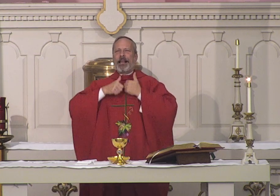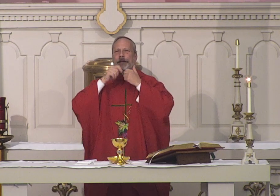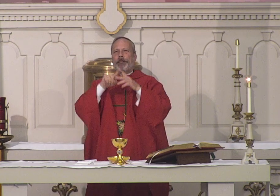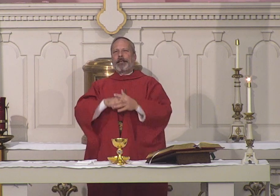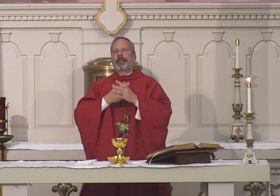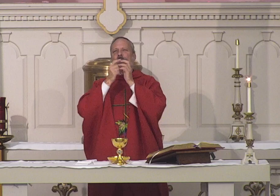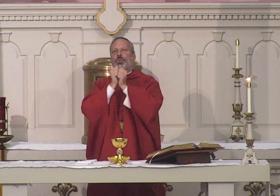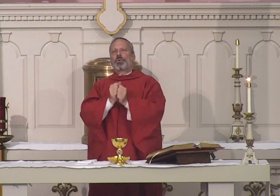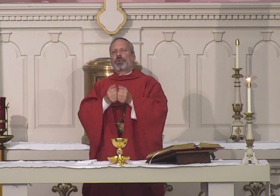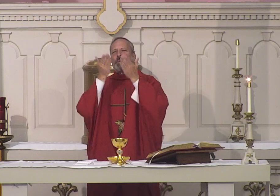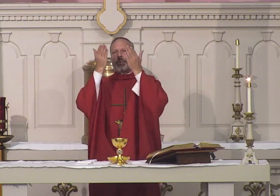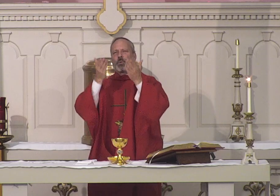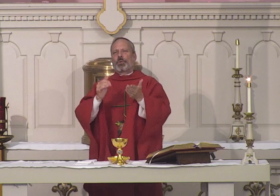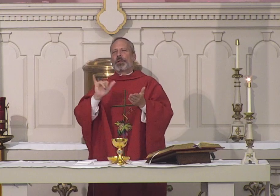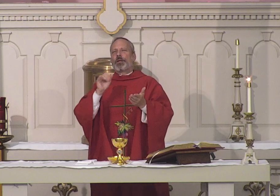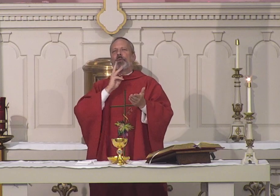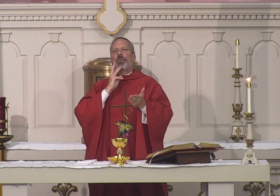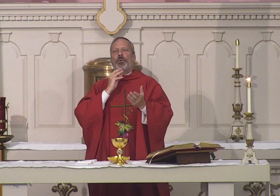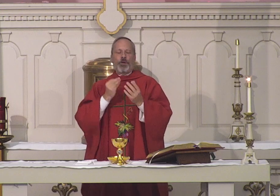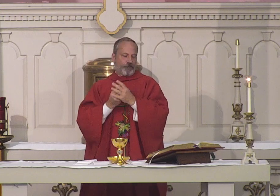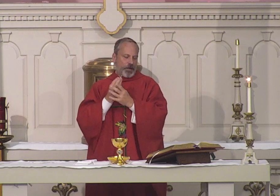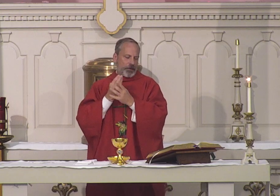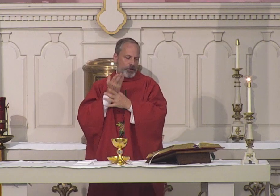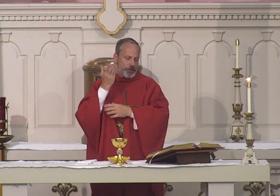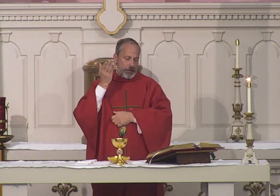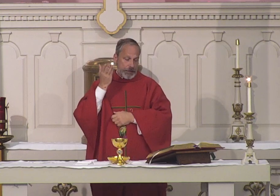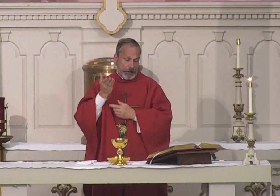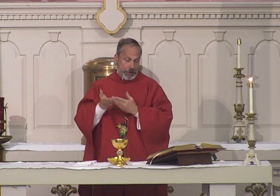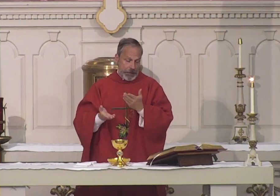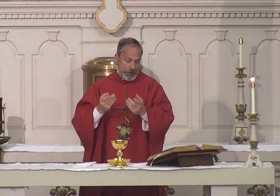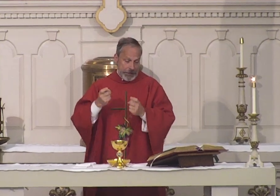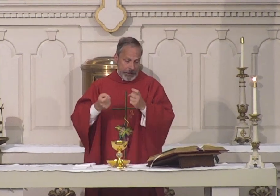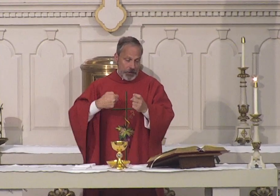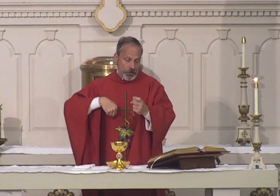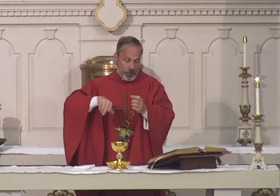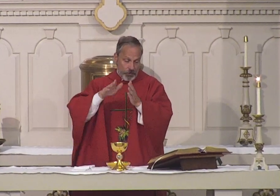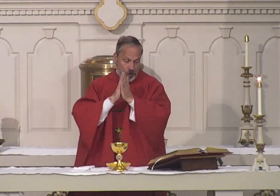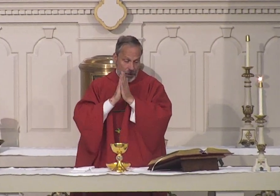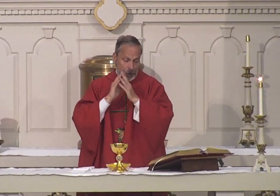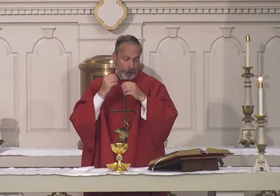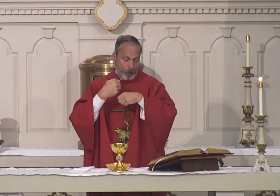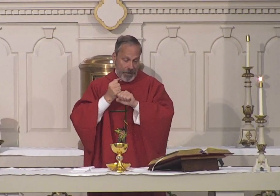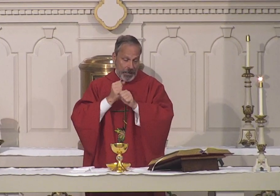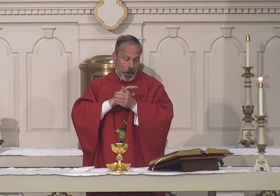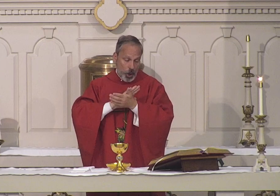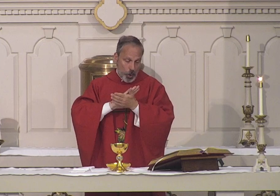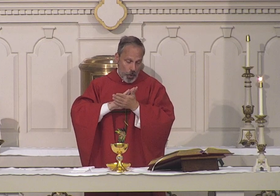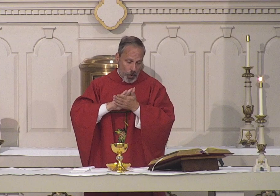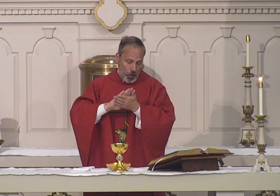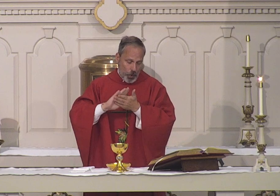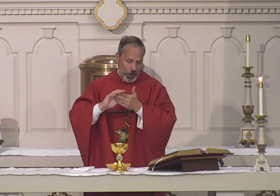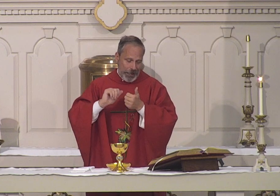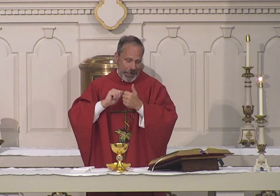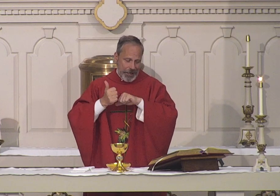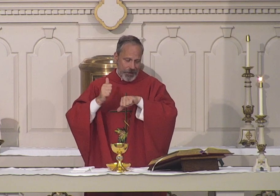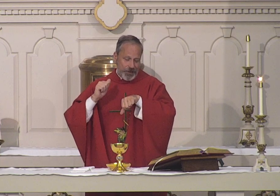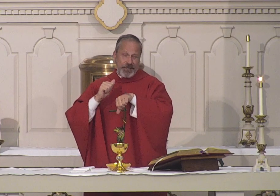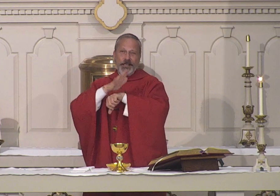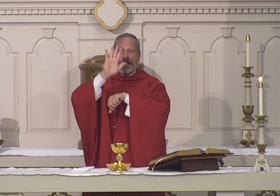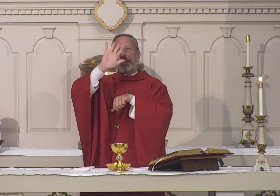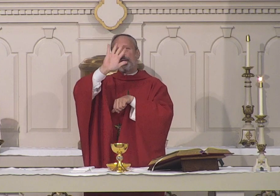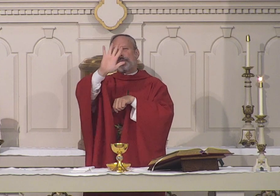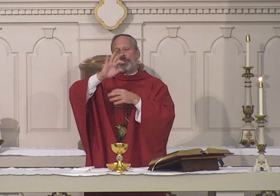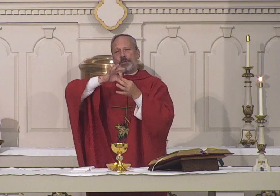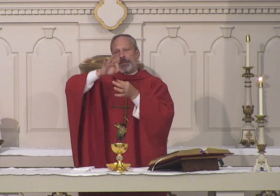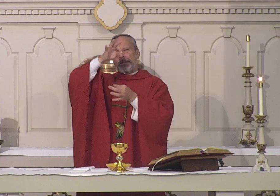all holiness. Make holy, therefore, these gifts, we pray, by sending down your Spirit upon them like the